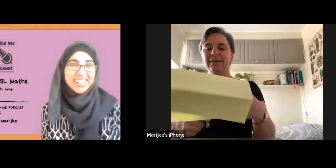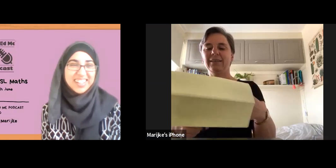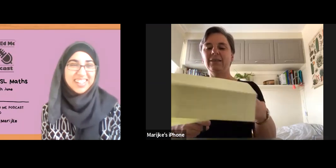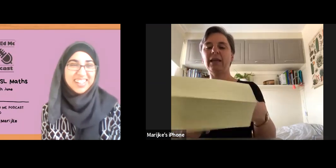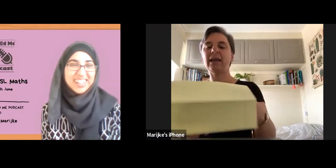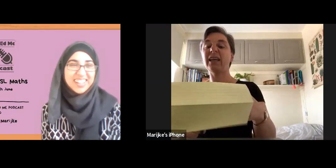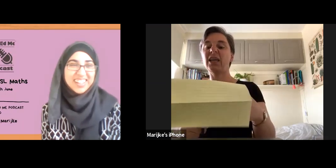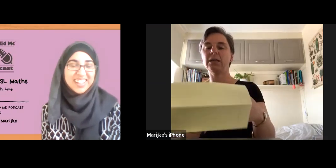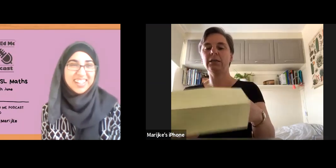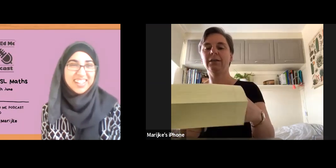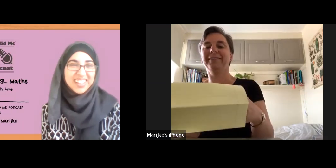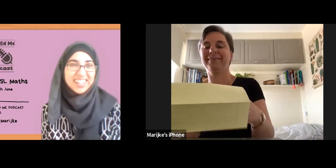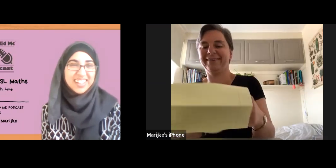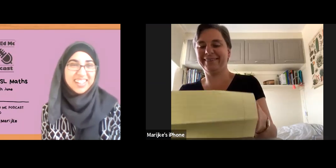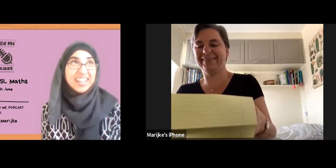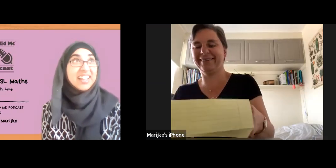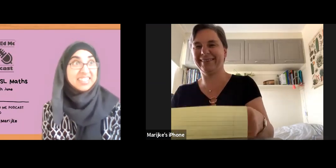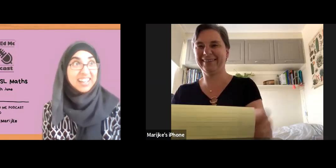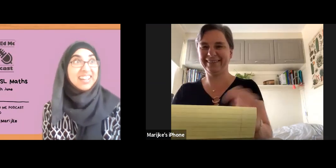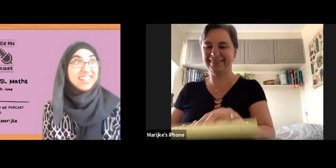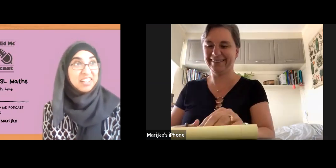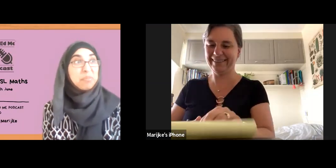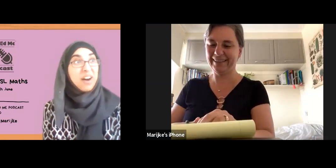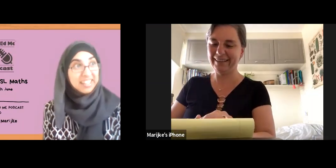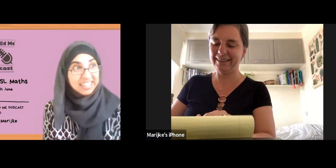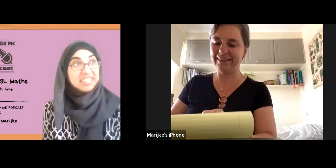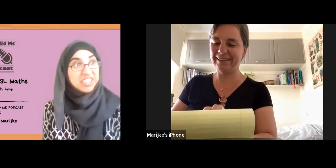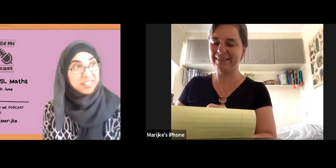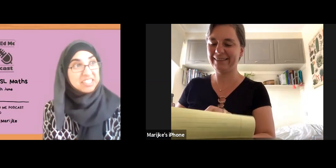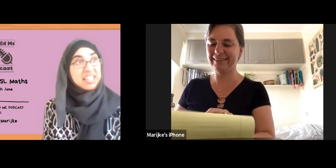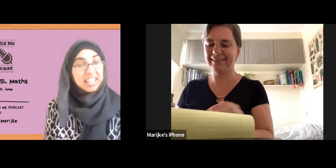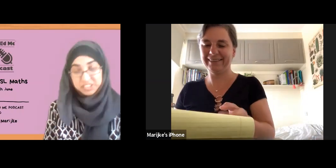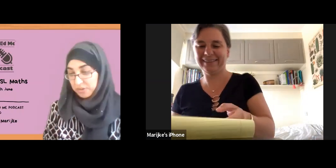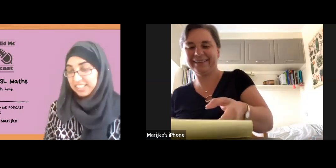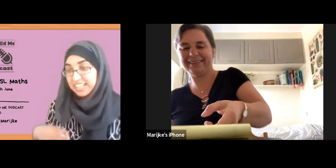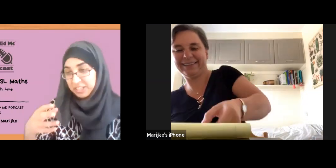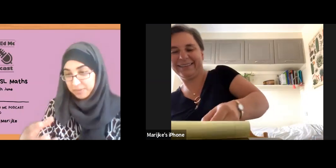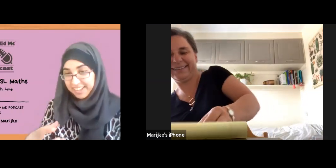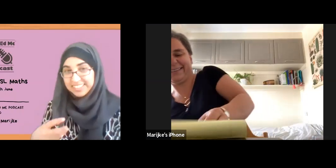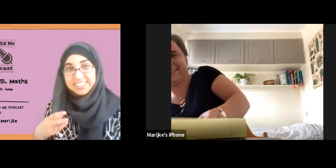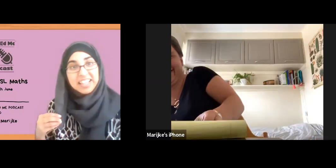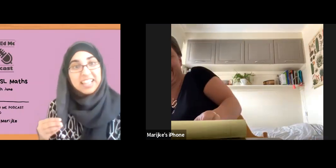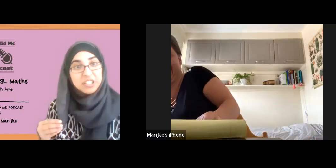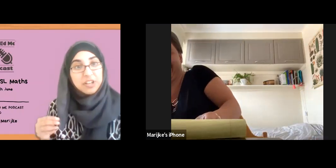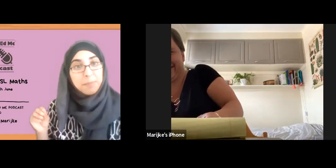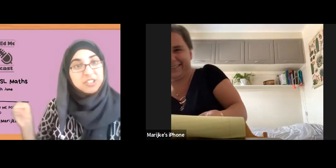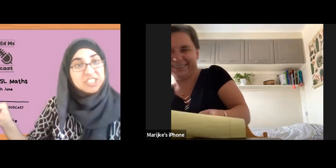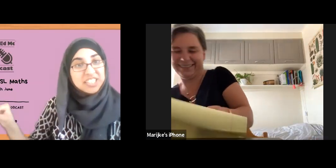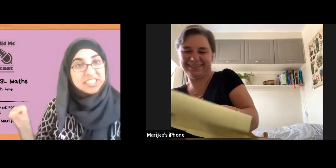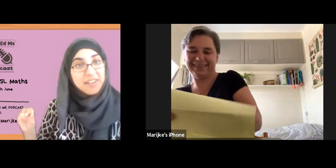you know, like IKEA. Yeah. But what IKEA do is they slowly lure you in, and then they like, you have to purchase this now.